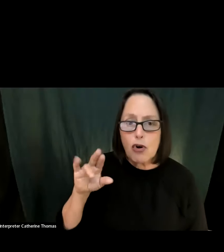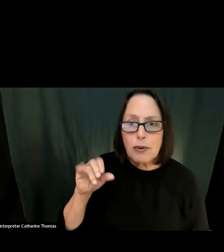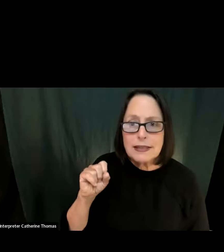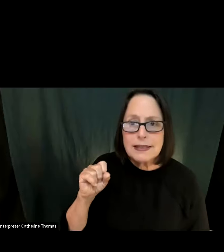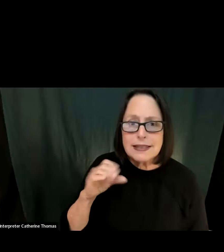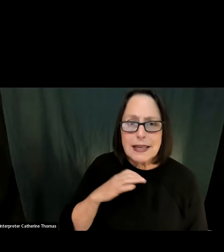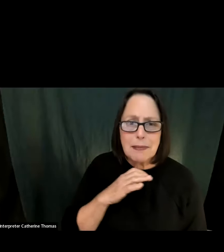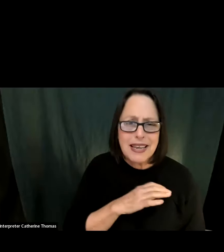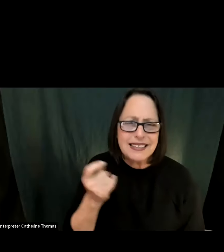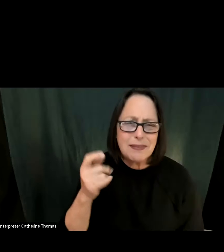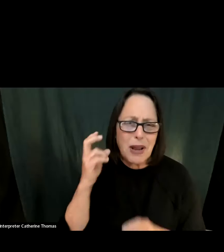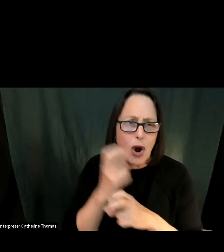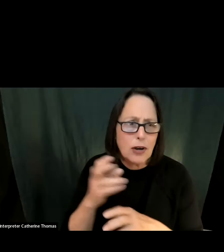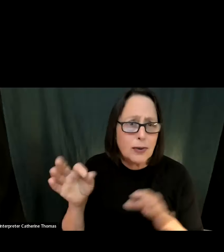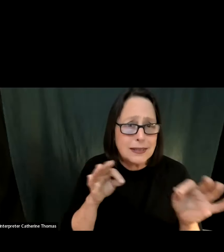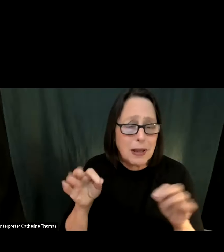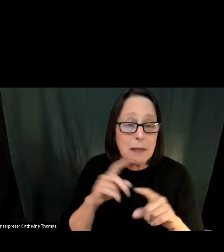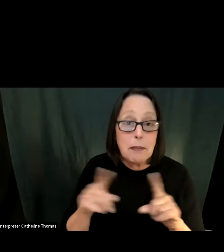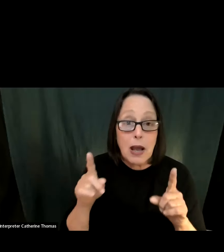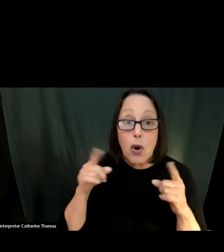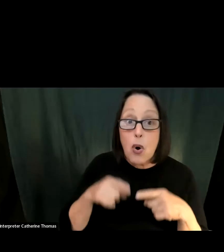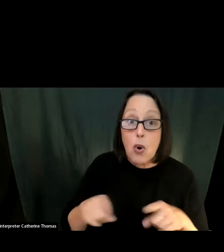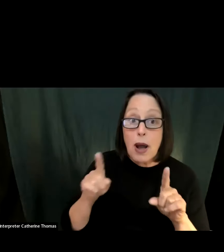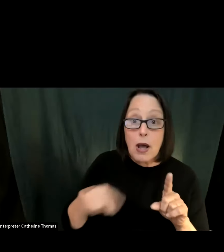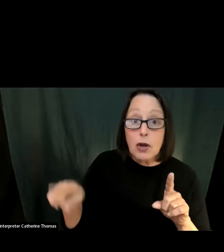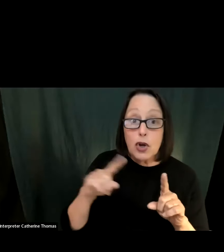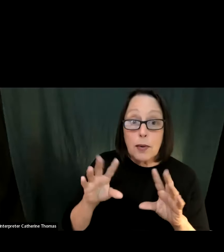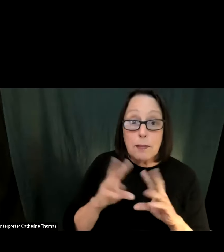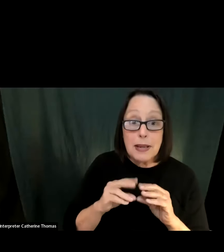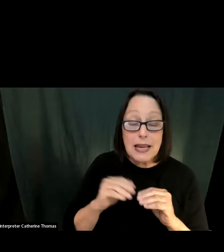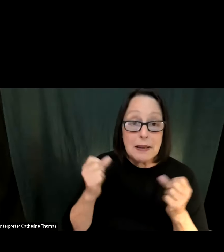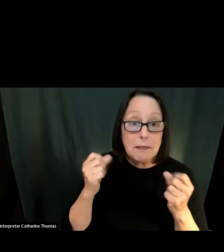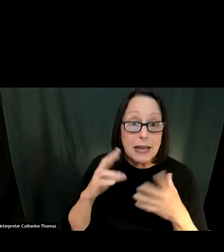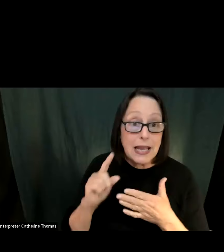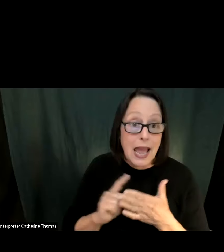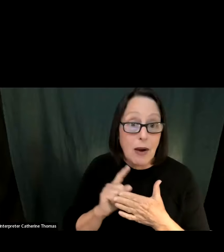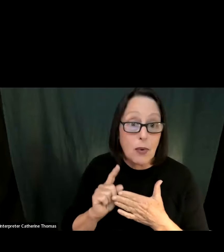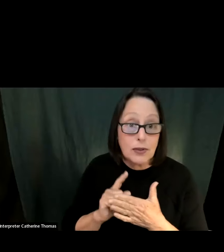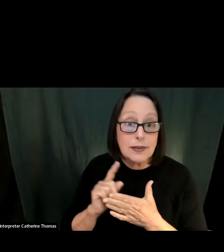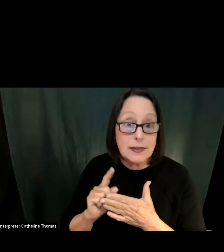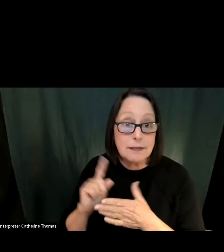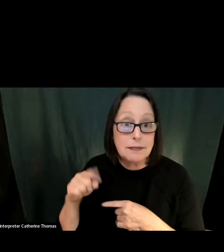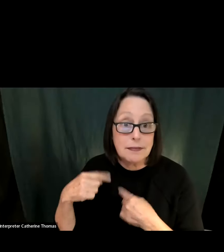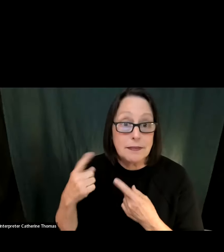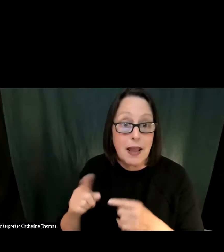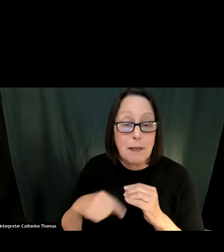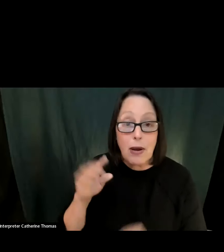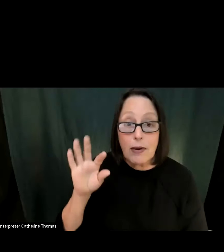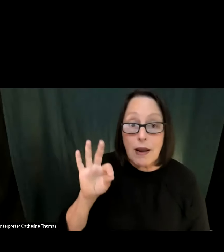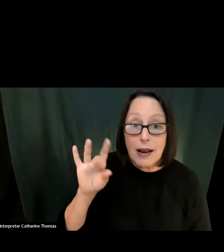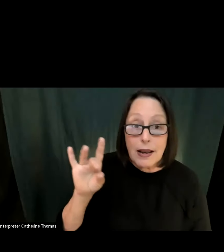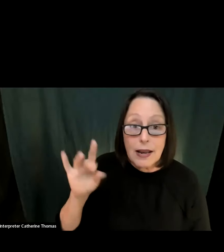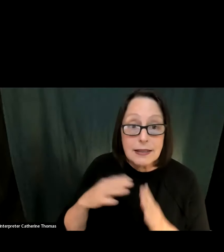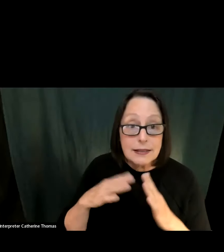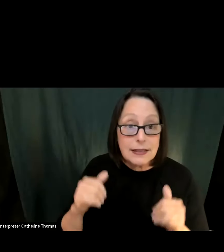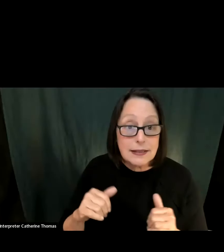to explain, but while you're meeting for many, many hours now about the 988 system, the